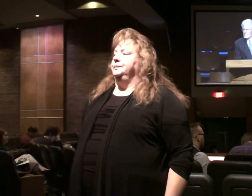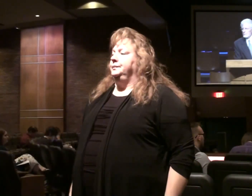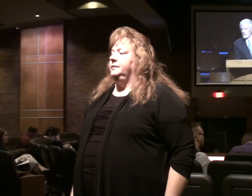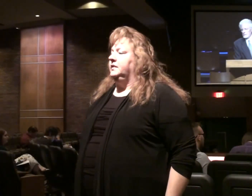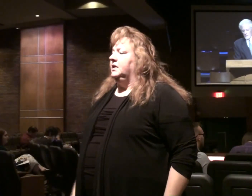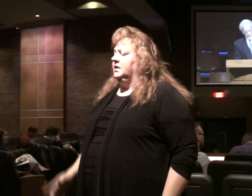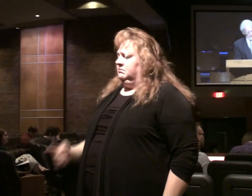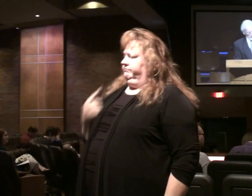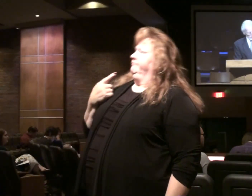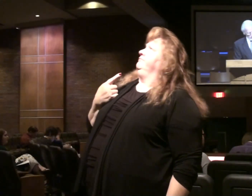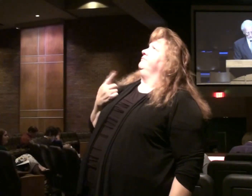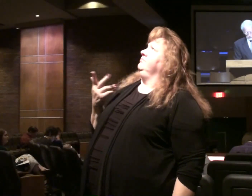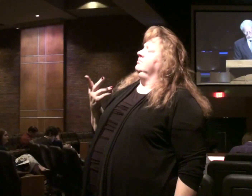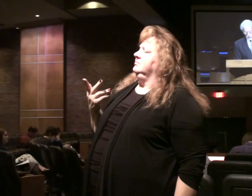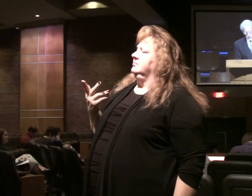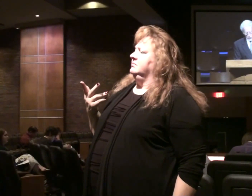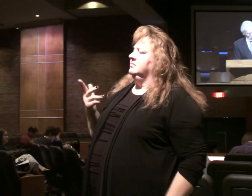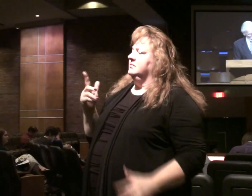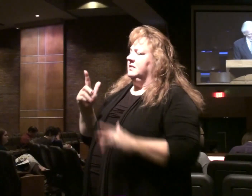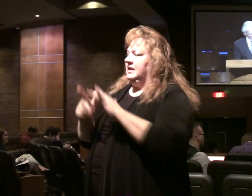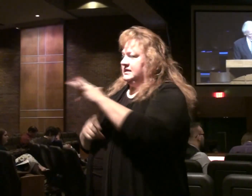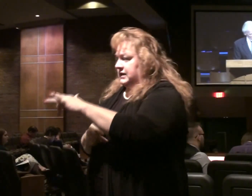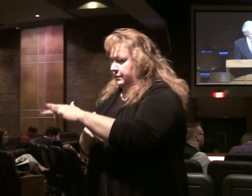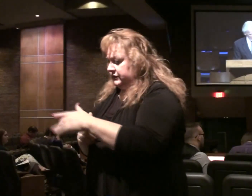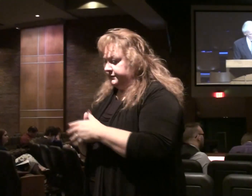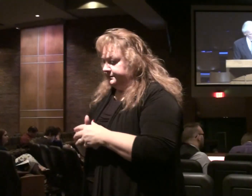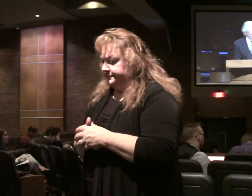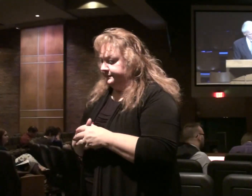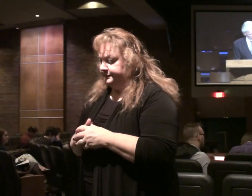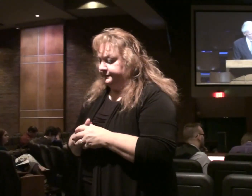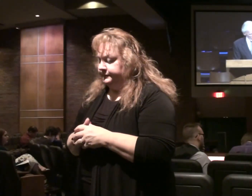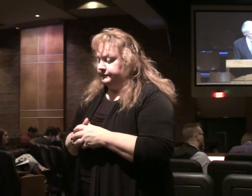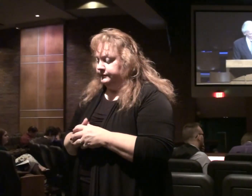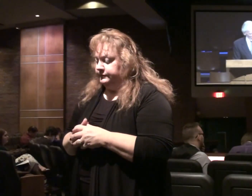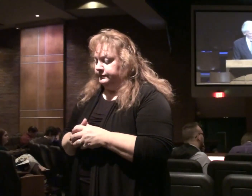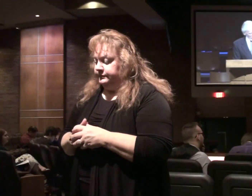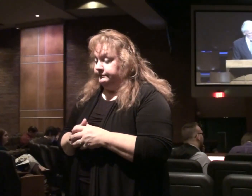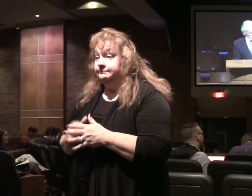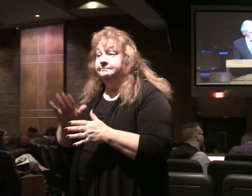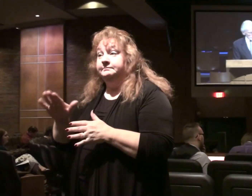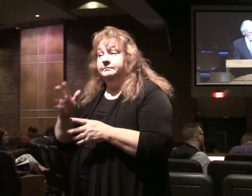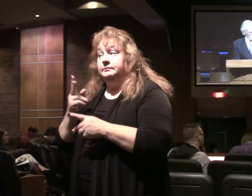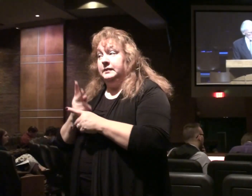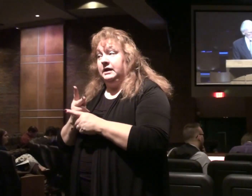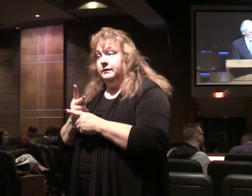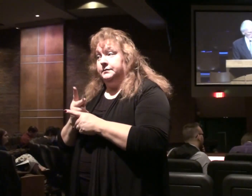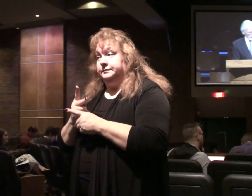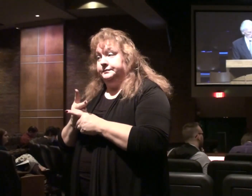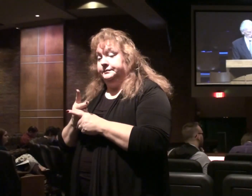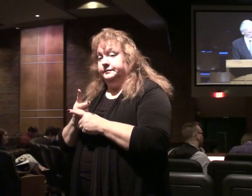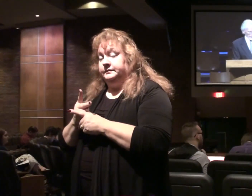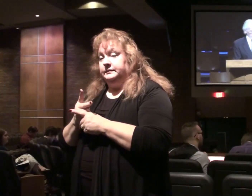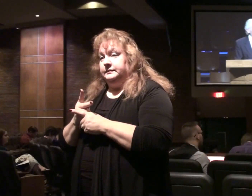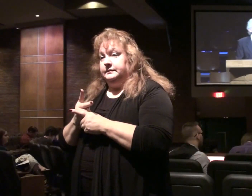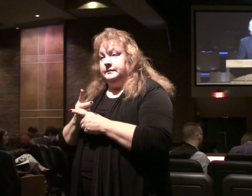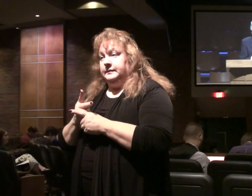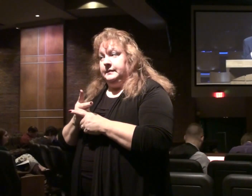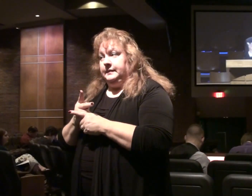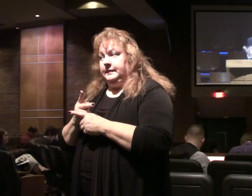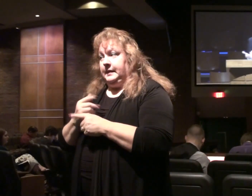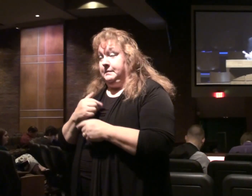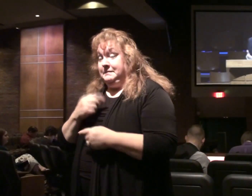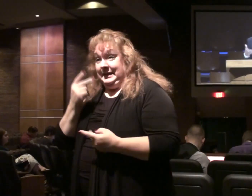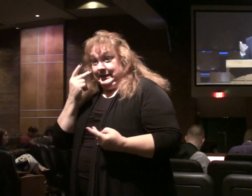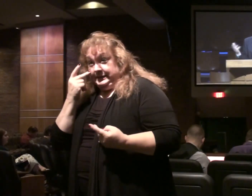They became offended with him. They stumbled over him. Now, I want to be careful. I can't always